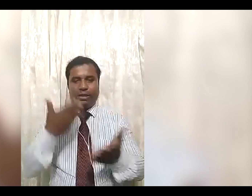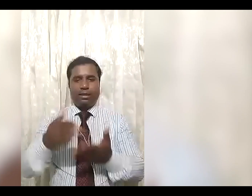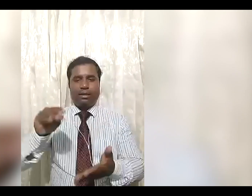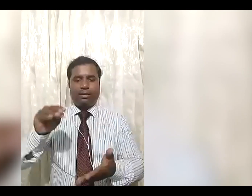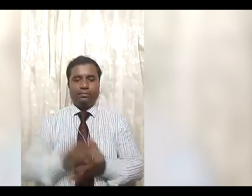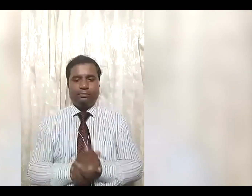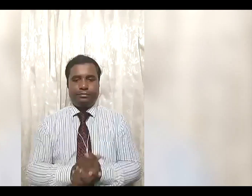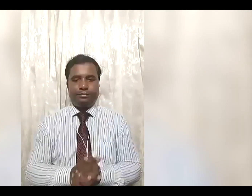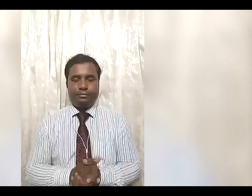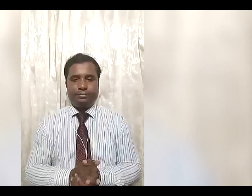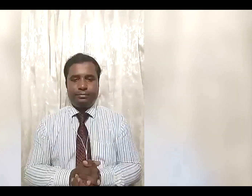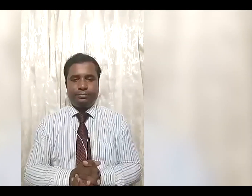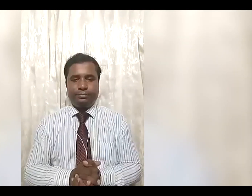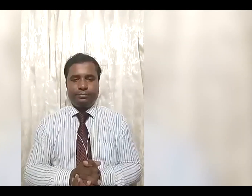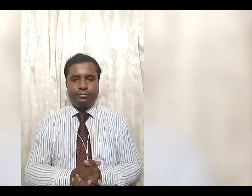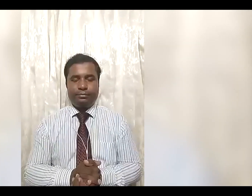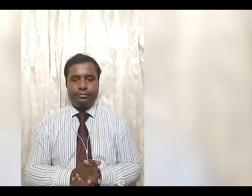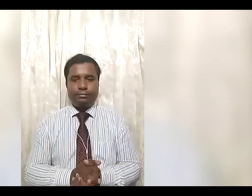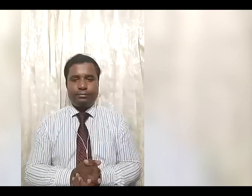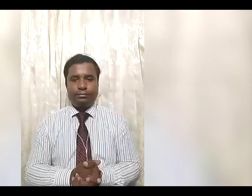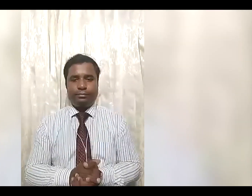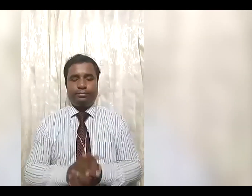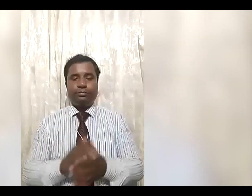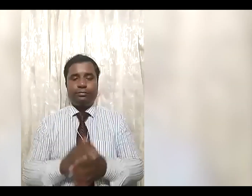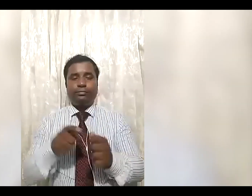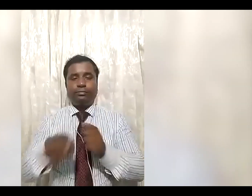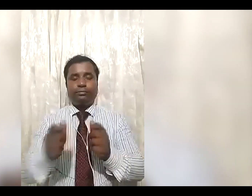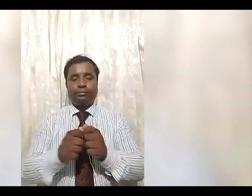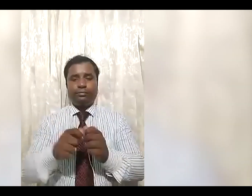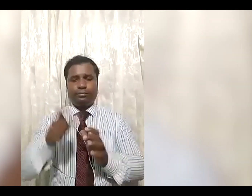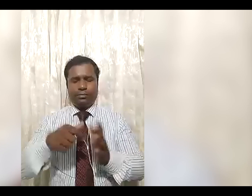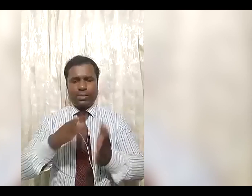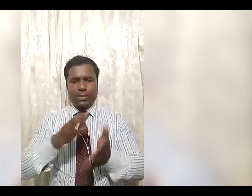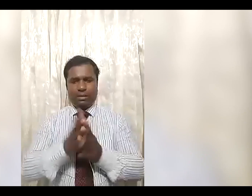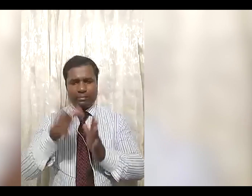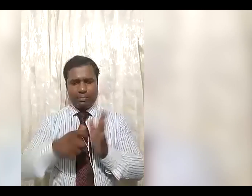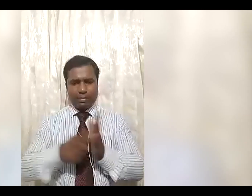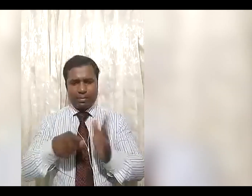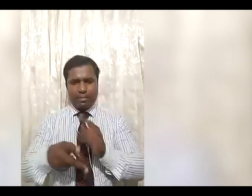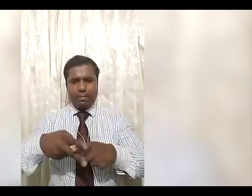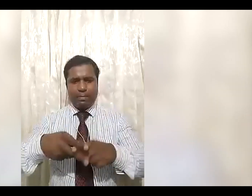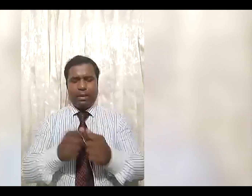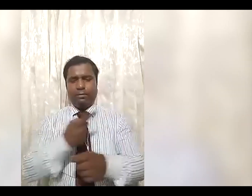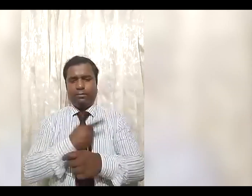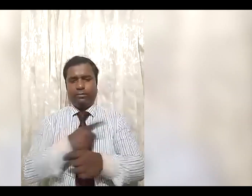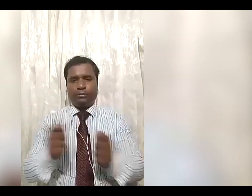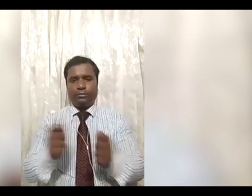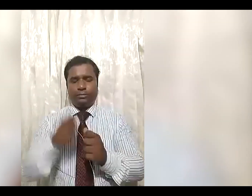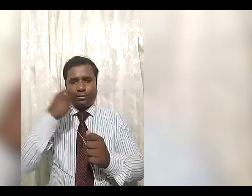state authorities. And so those enforcement mechanisms are actually quite effective in terms of voting rights for people with